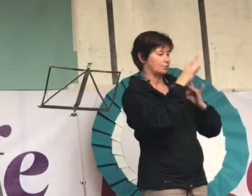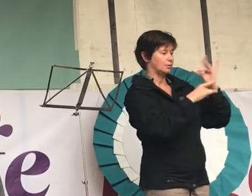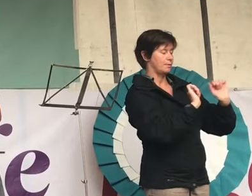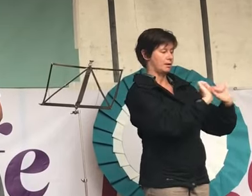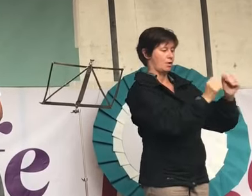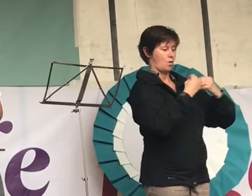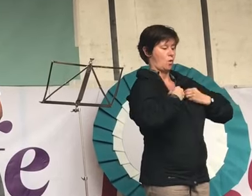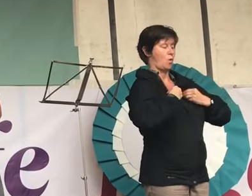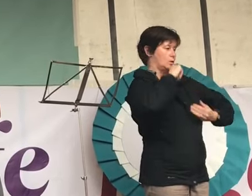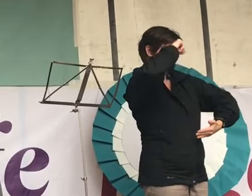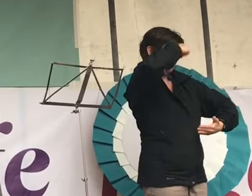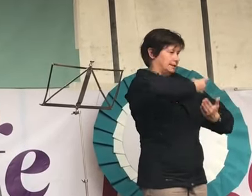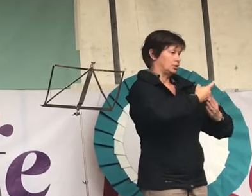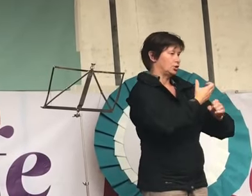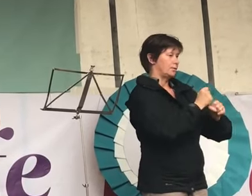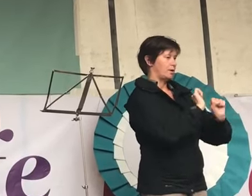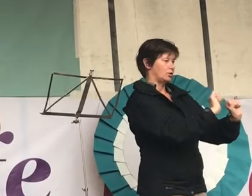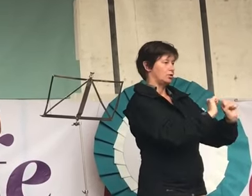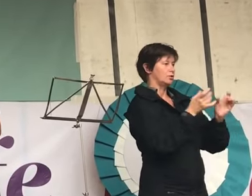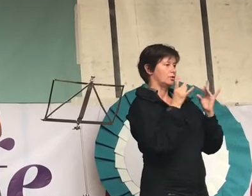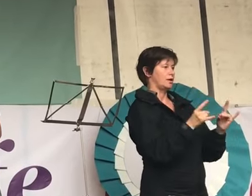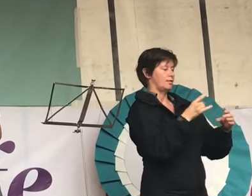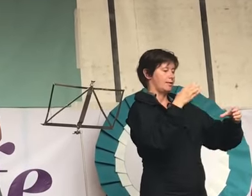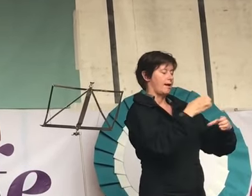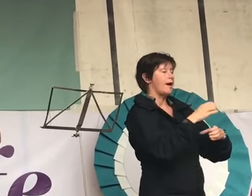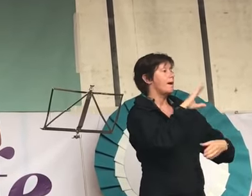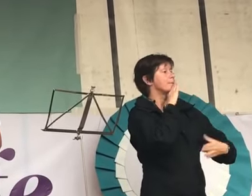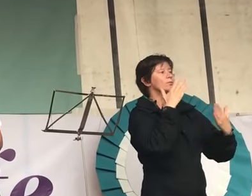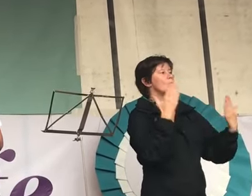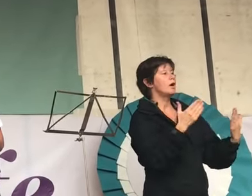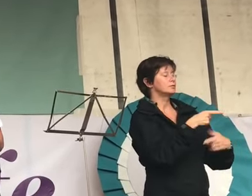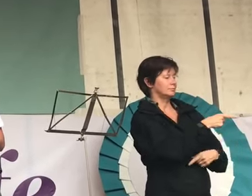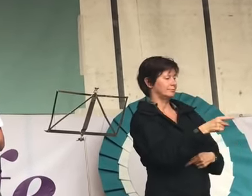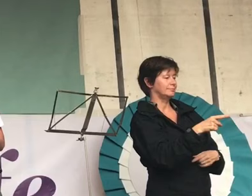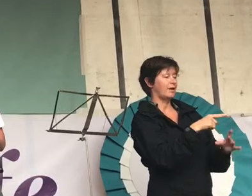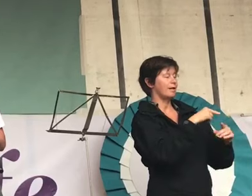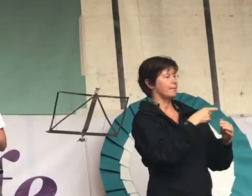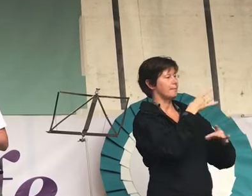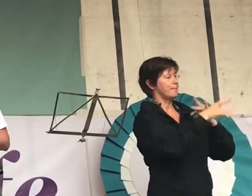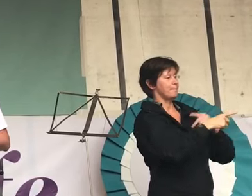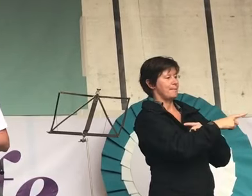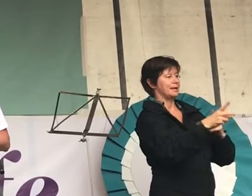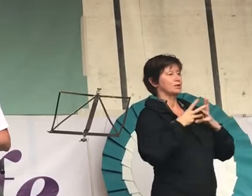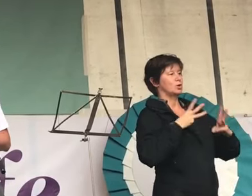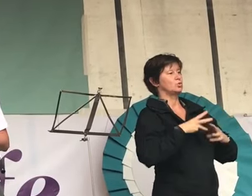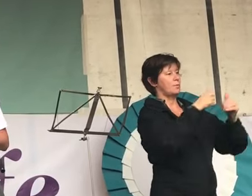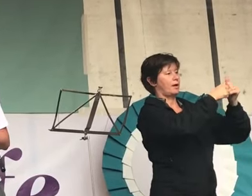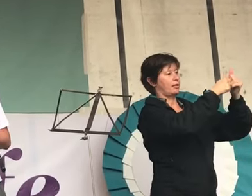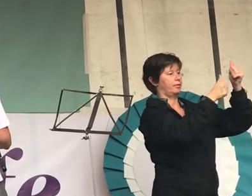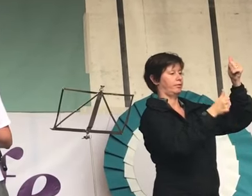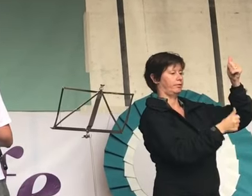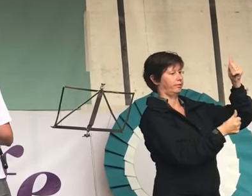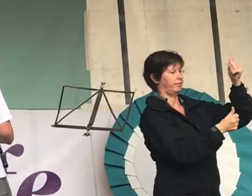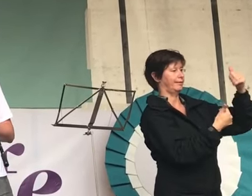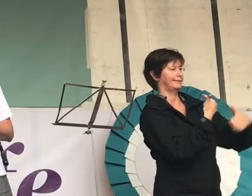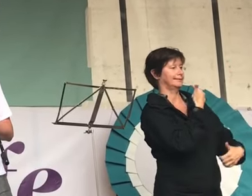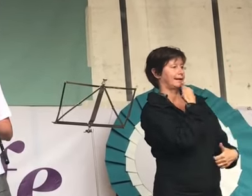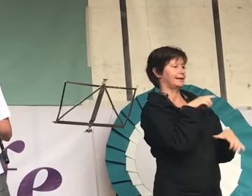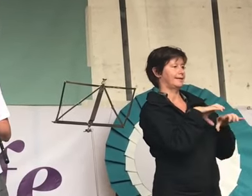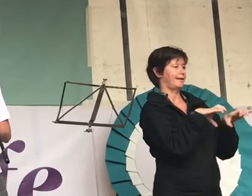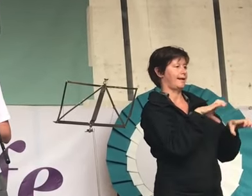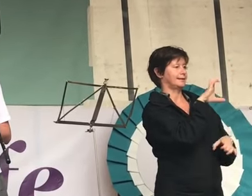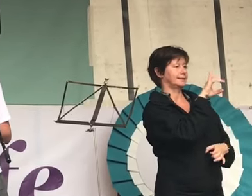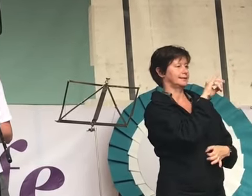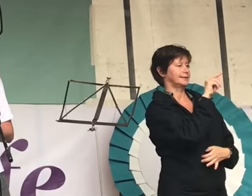themselves, it renders them as second-class citizens who do not have the same rights and